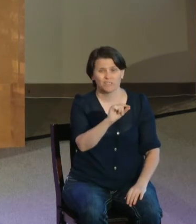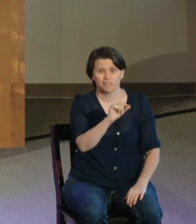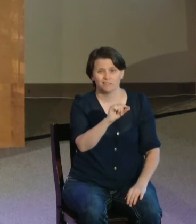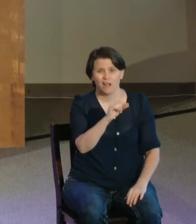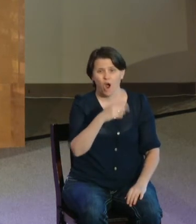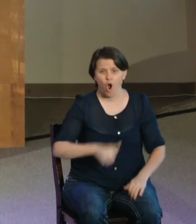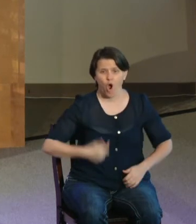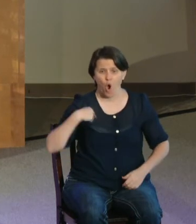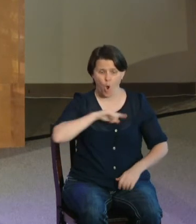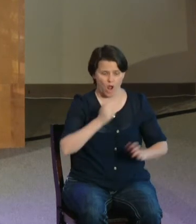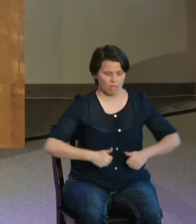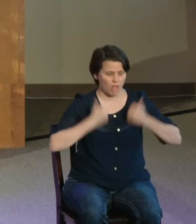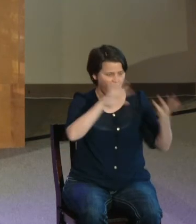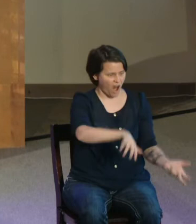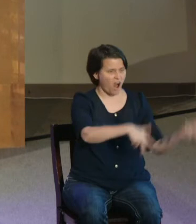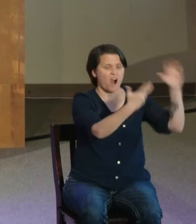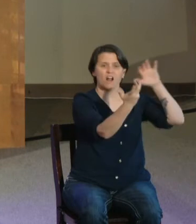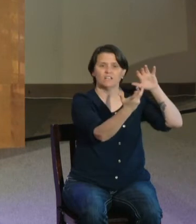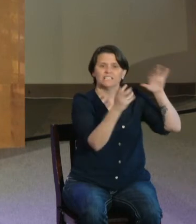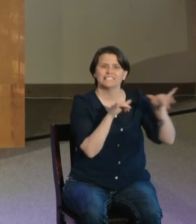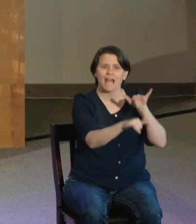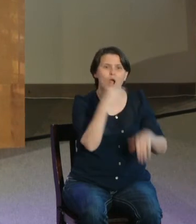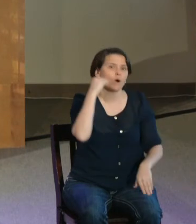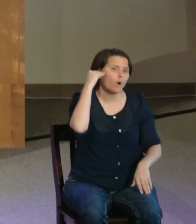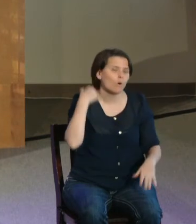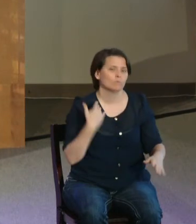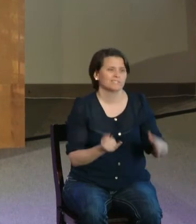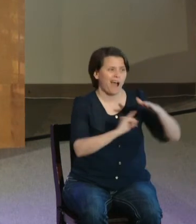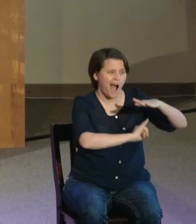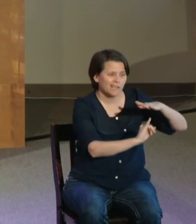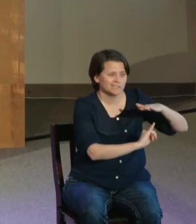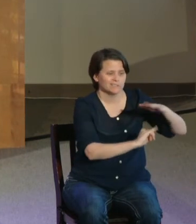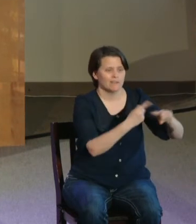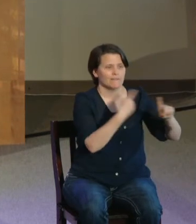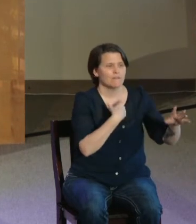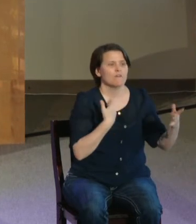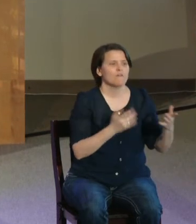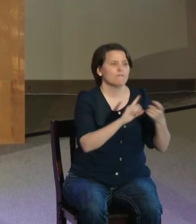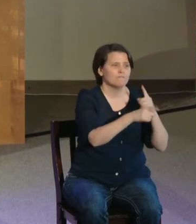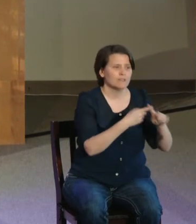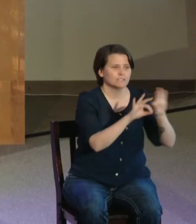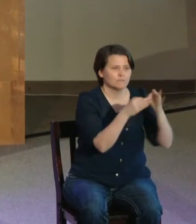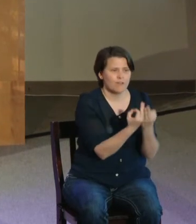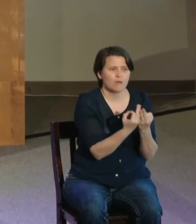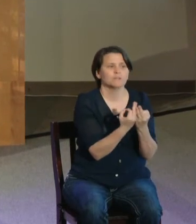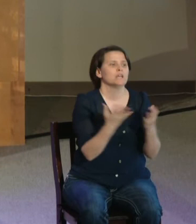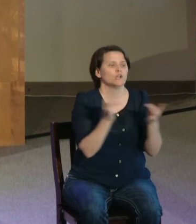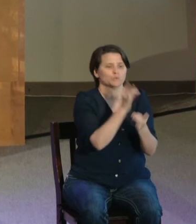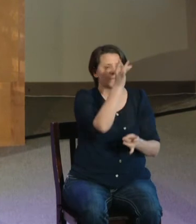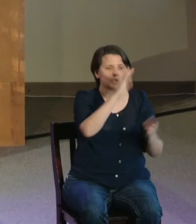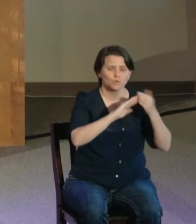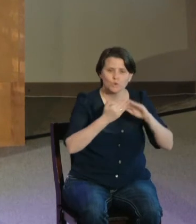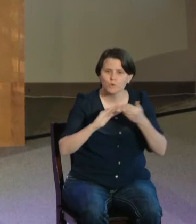We were forced to stay home to isolate from friends, from family, from work, from our spiritual community. And when we did go